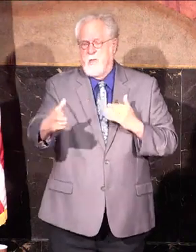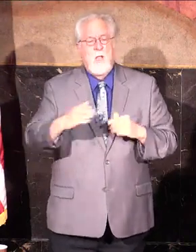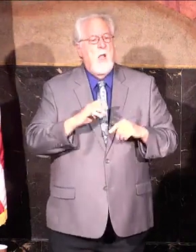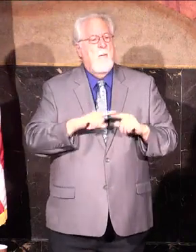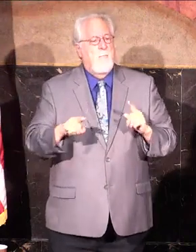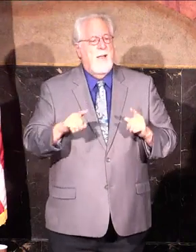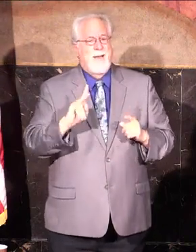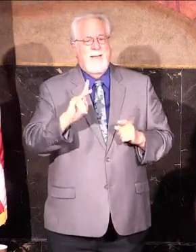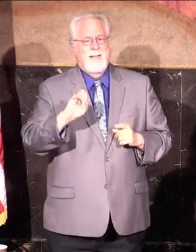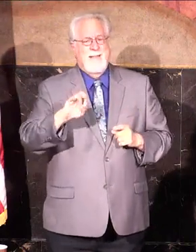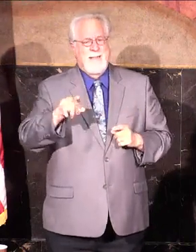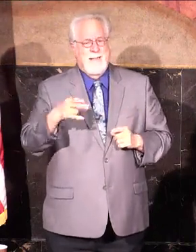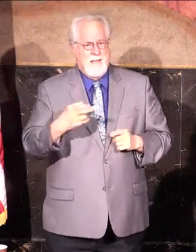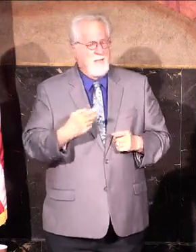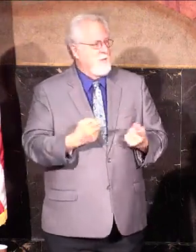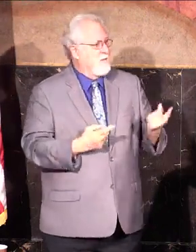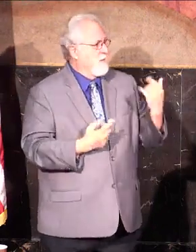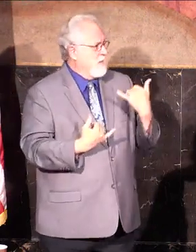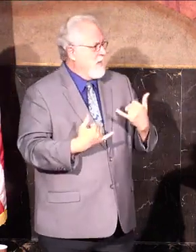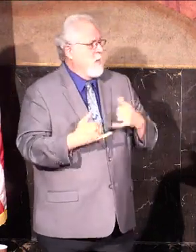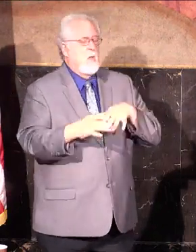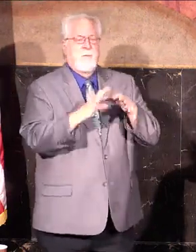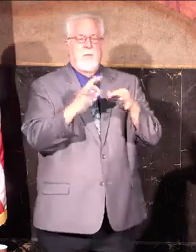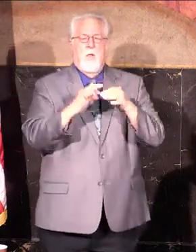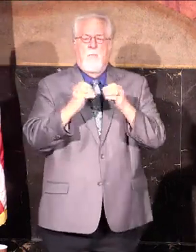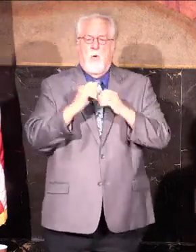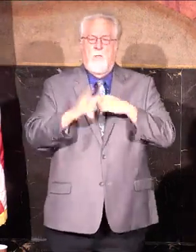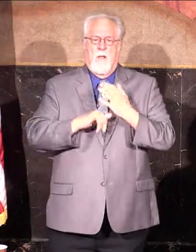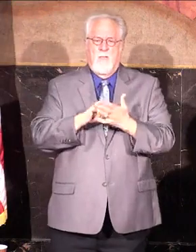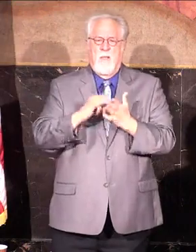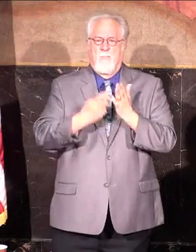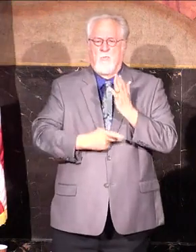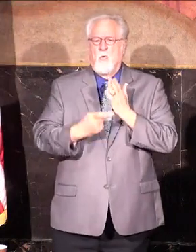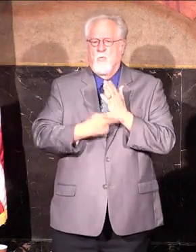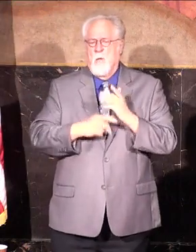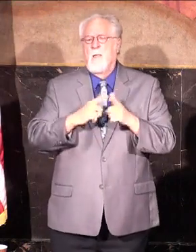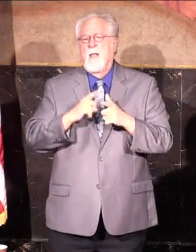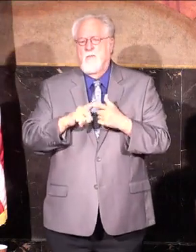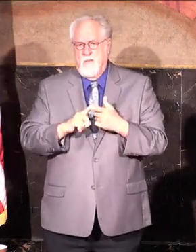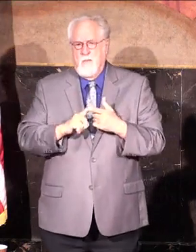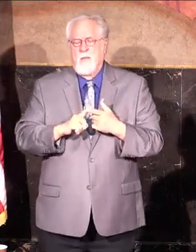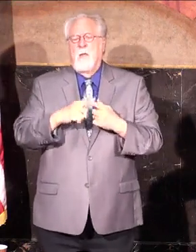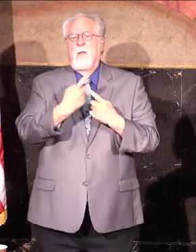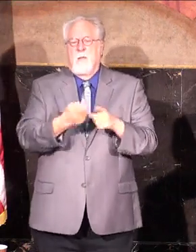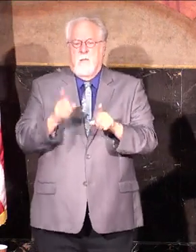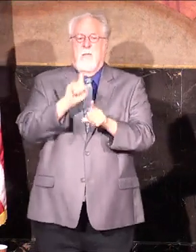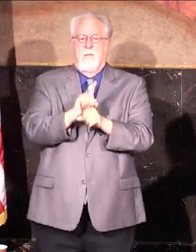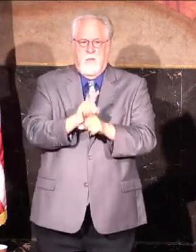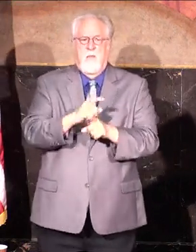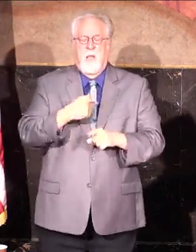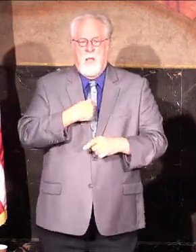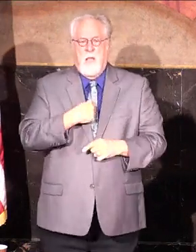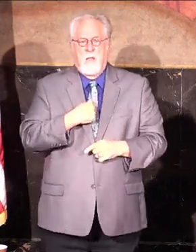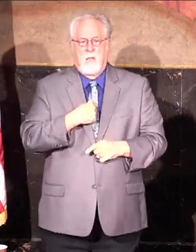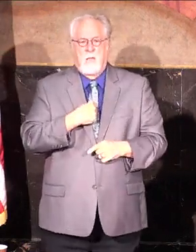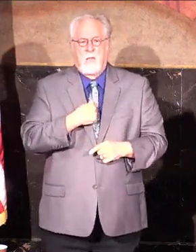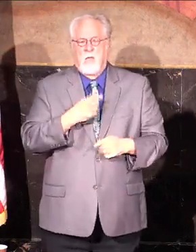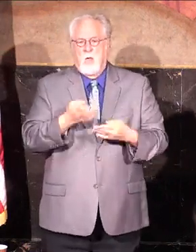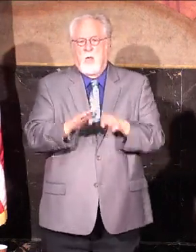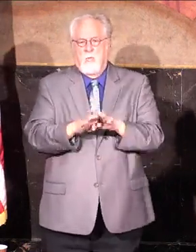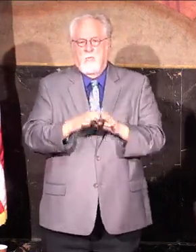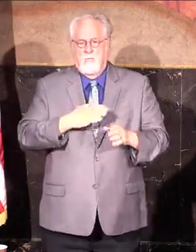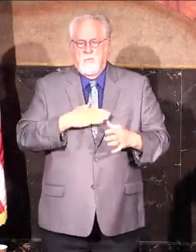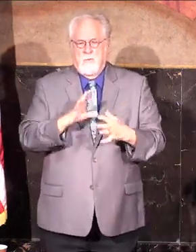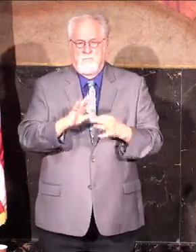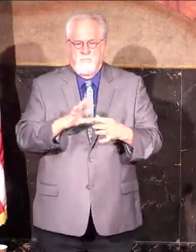I'm going to ask Keith to come up now and tell you more about the program. And then on the back side of his presentation, I will come up to conclude my